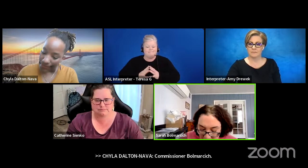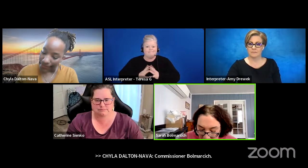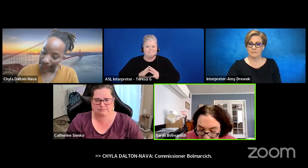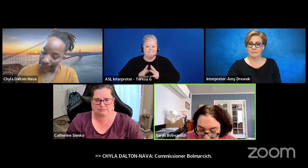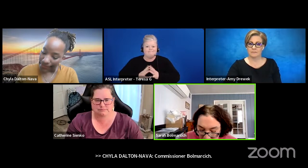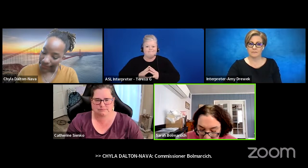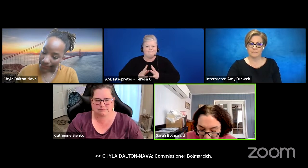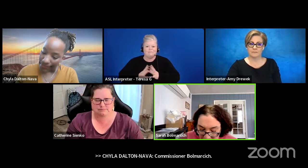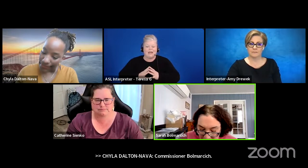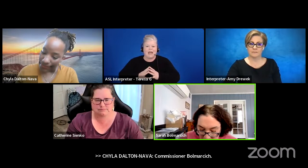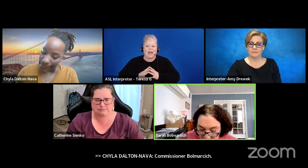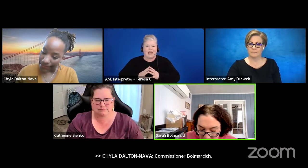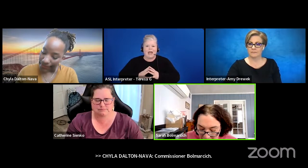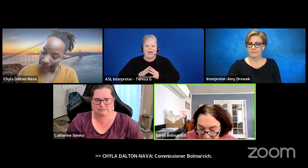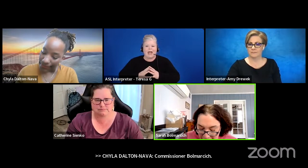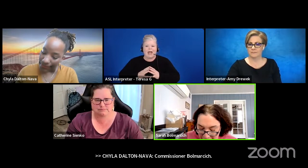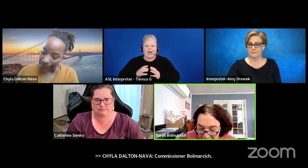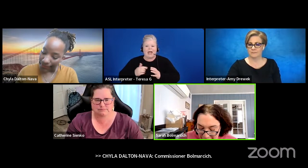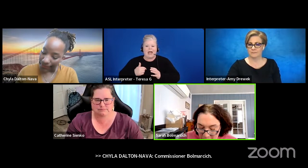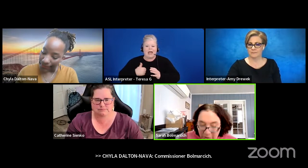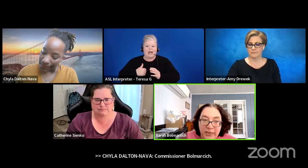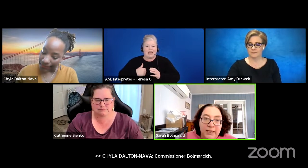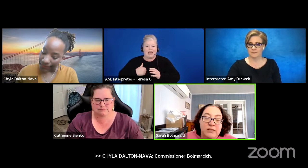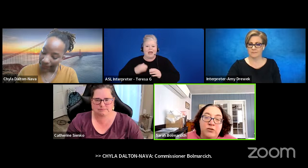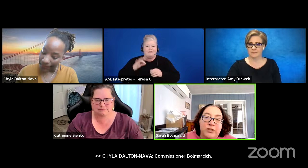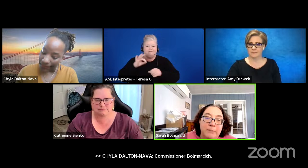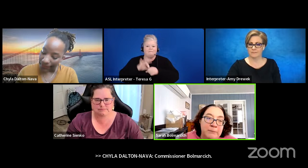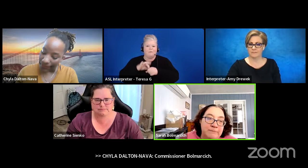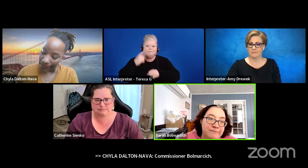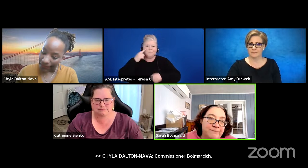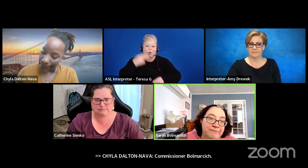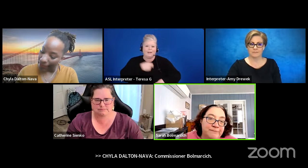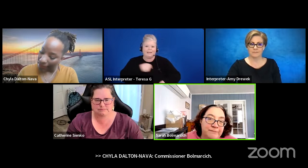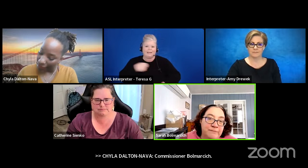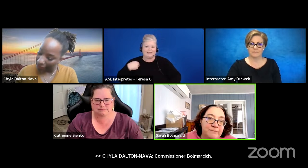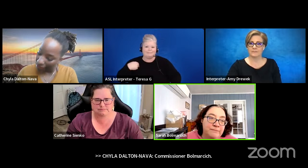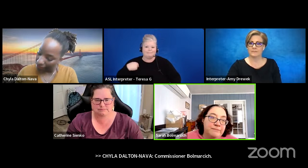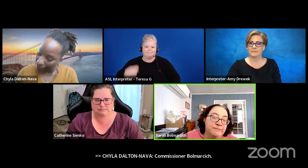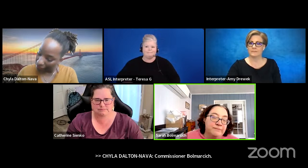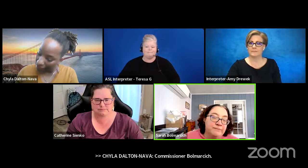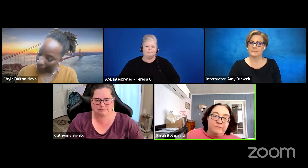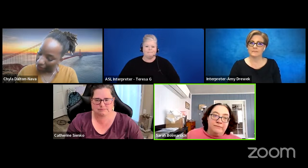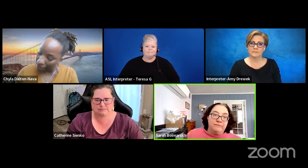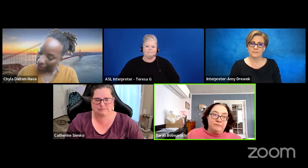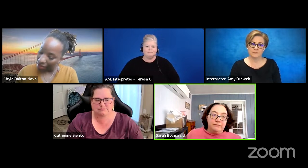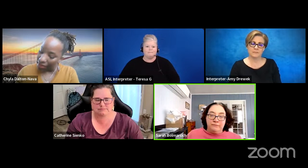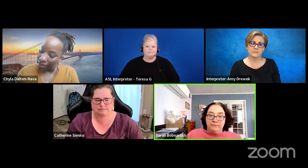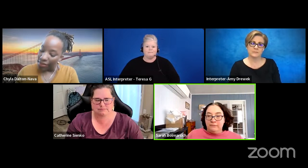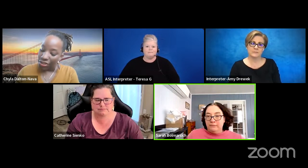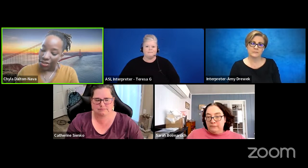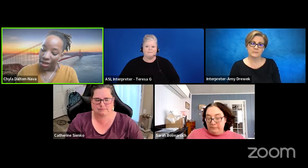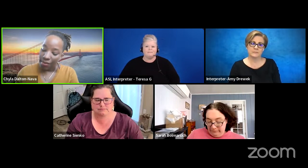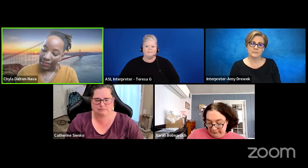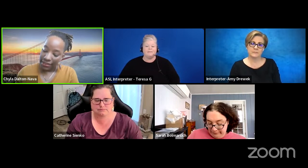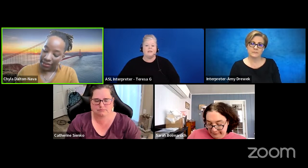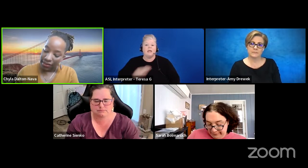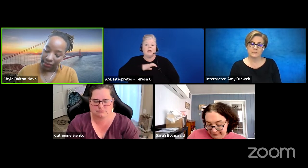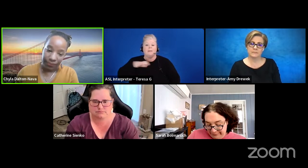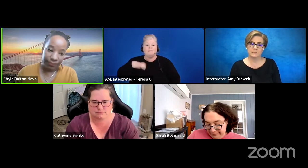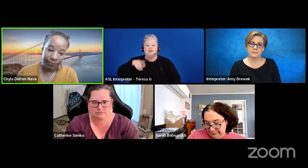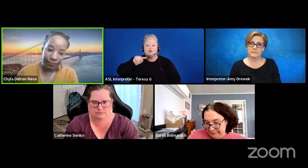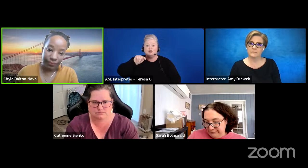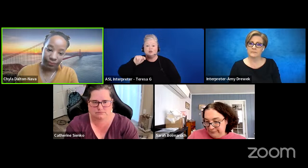I vote for Nikki Sukup. Commissioner